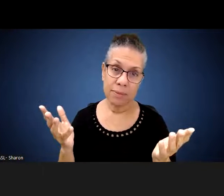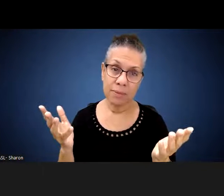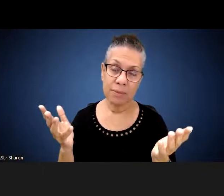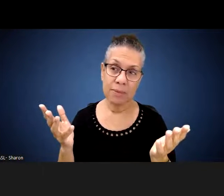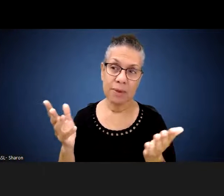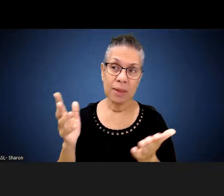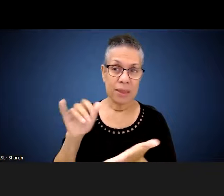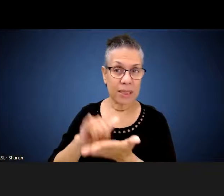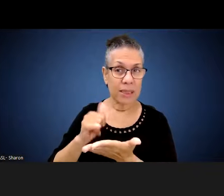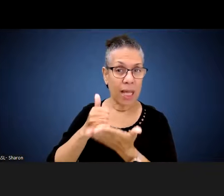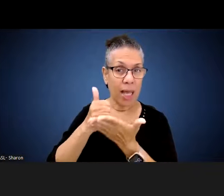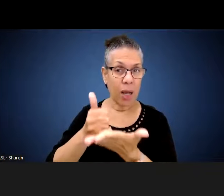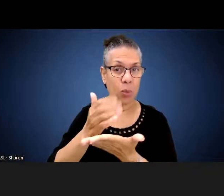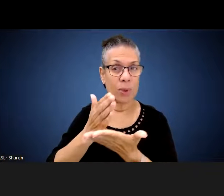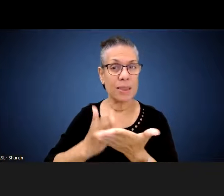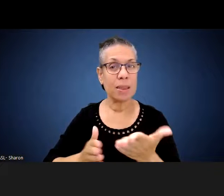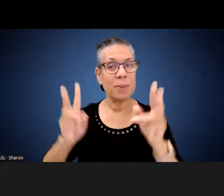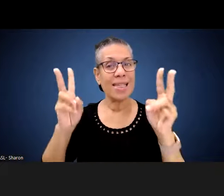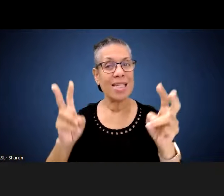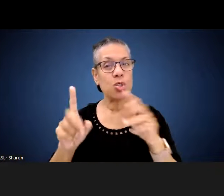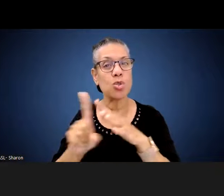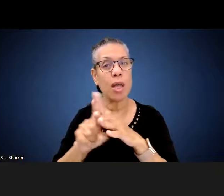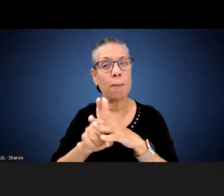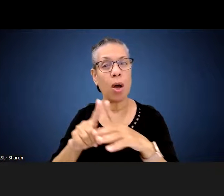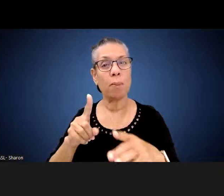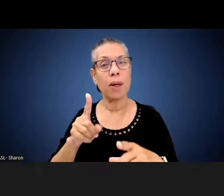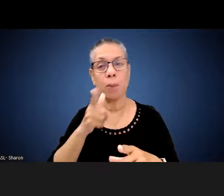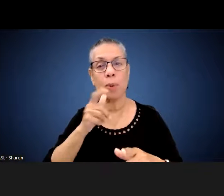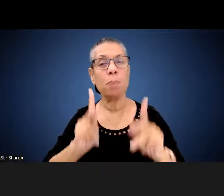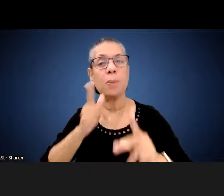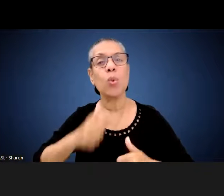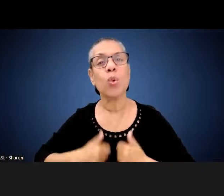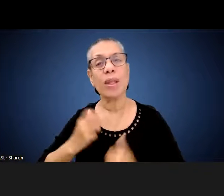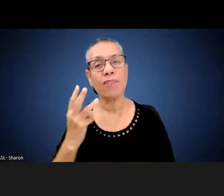address some of the issues out west that people have raised, or can it?